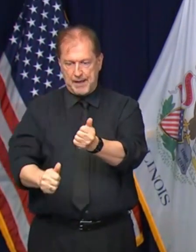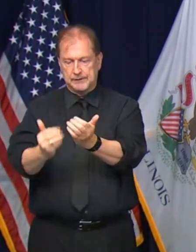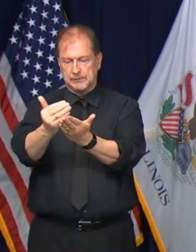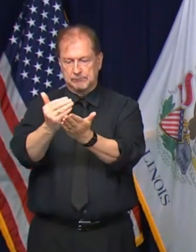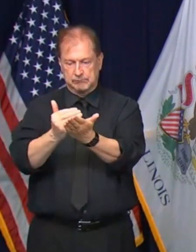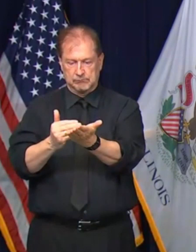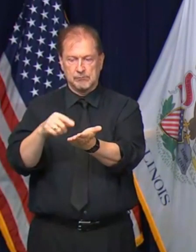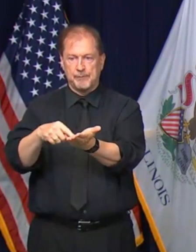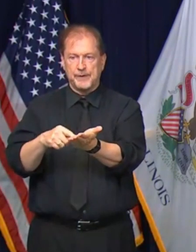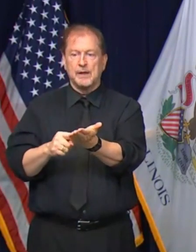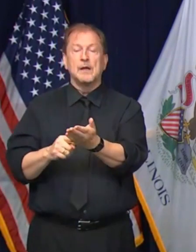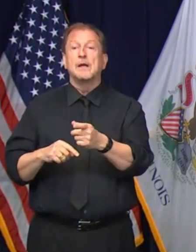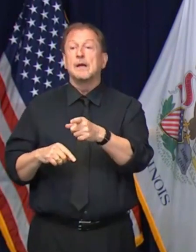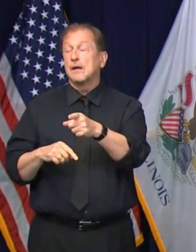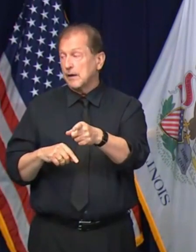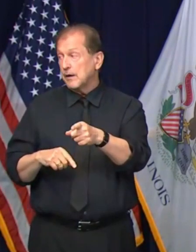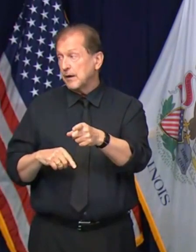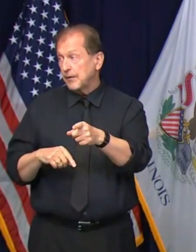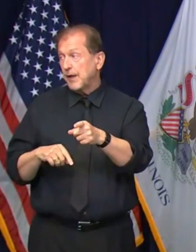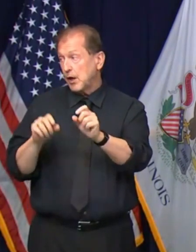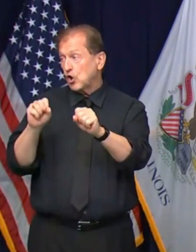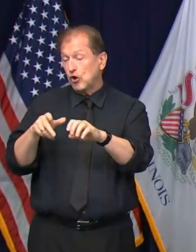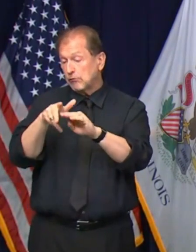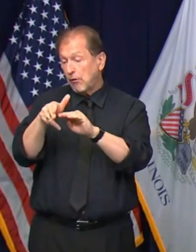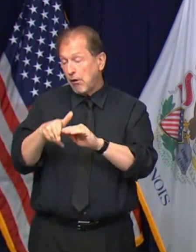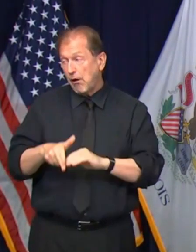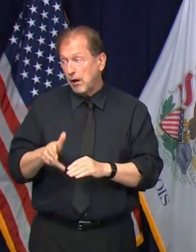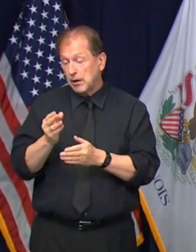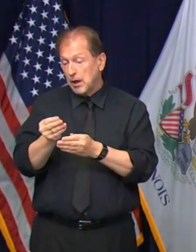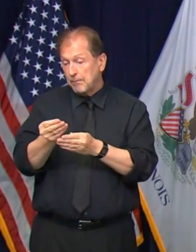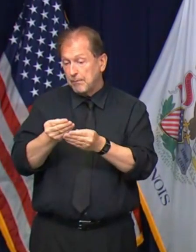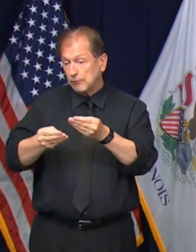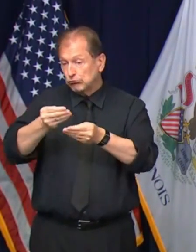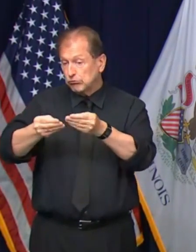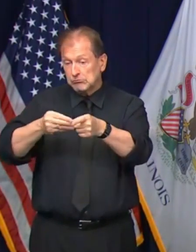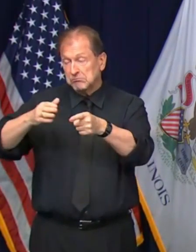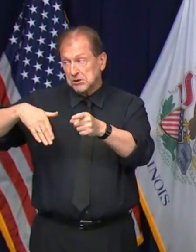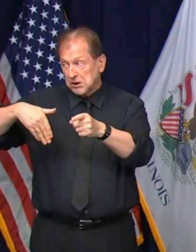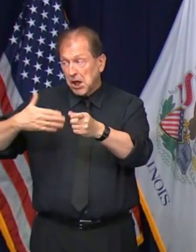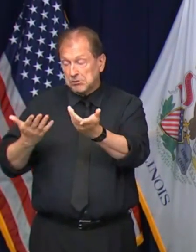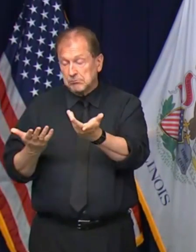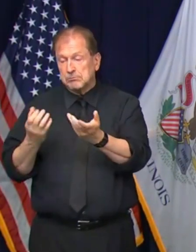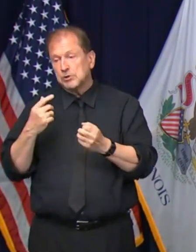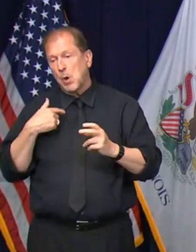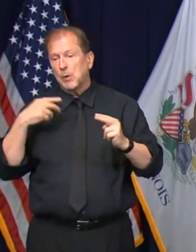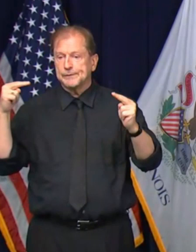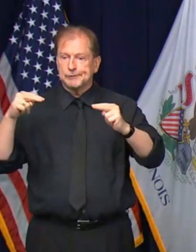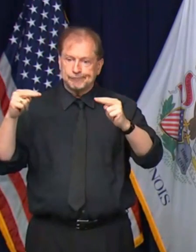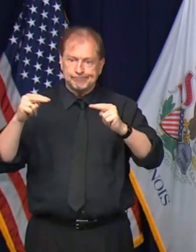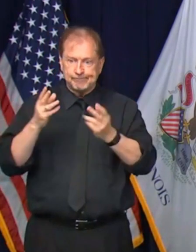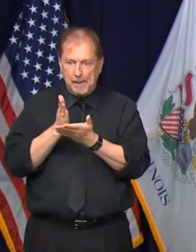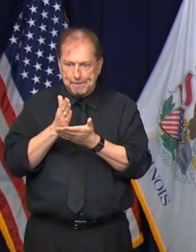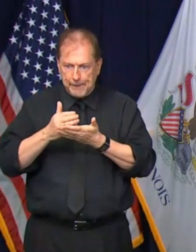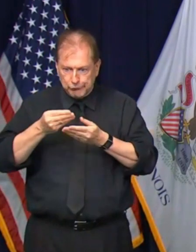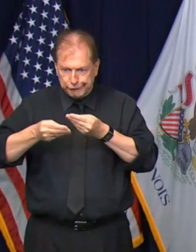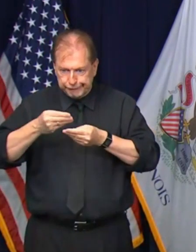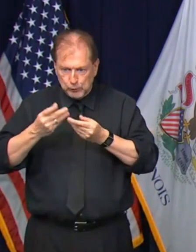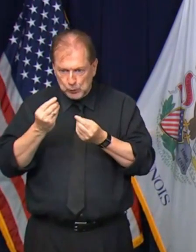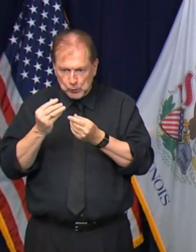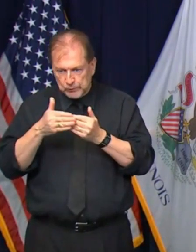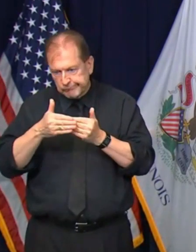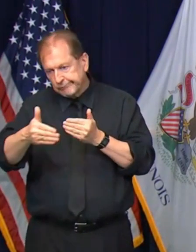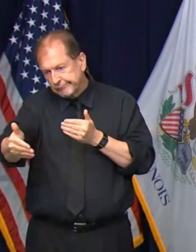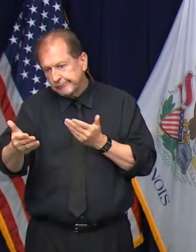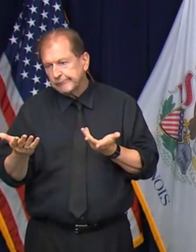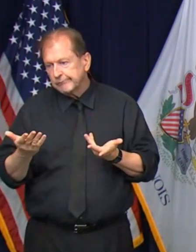as much as I think they probably could, and so we'll be I'll have to continue to look at the budget along the way. They gave me the authority to do